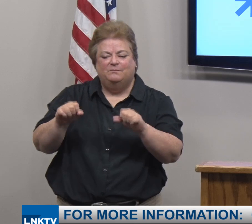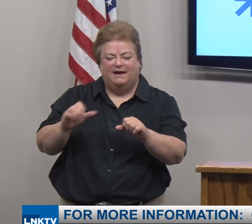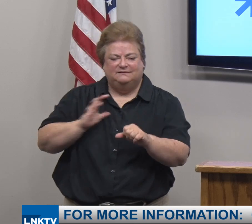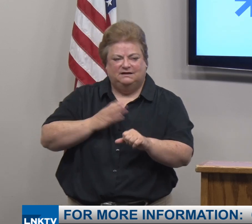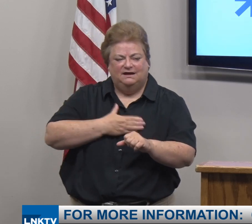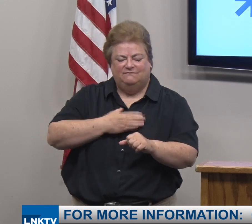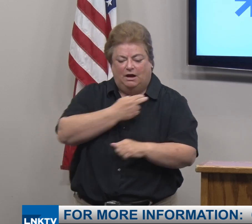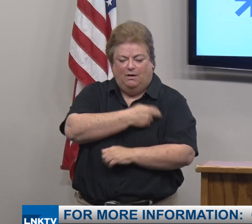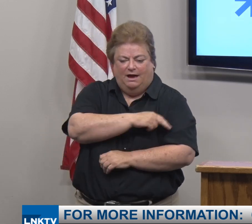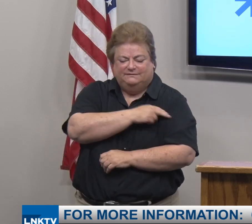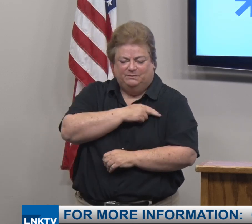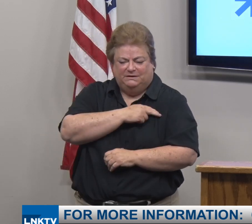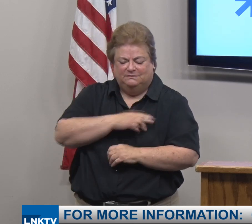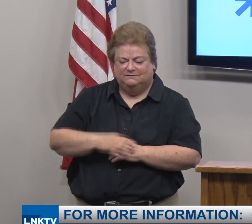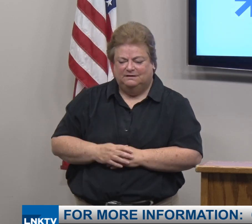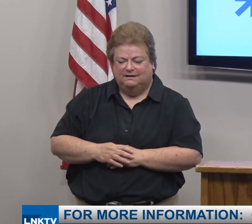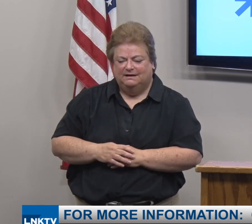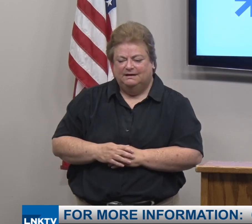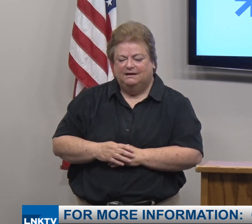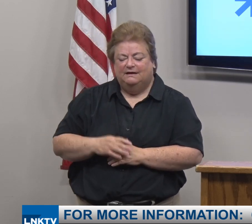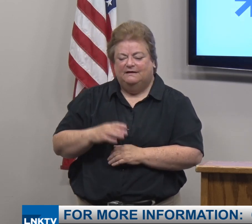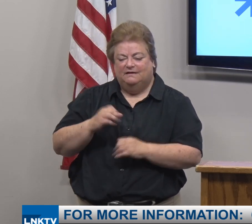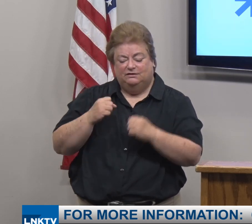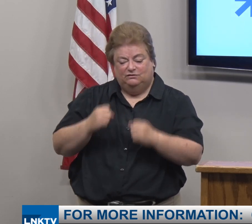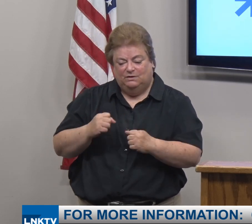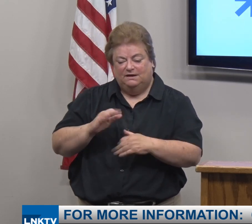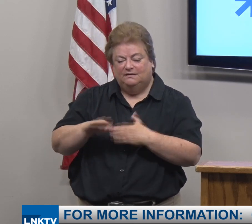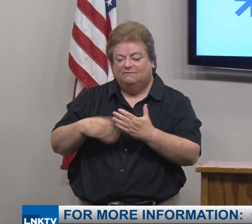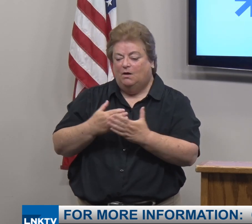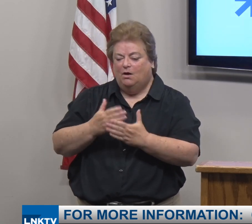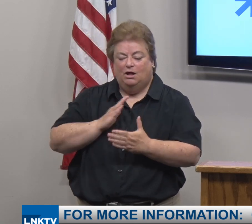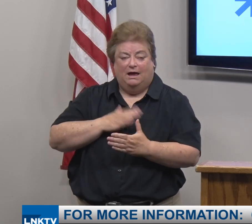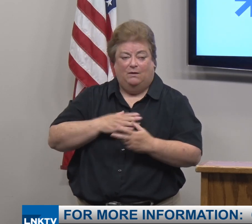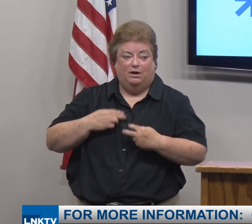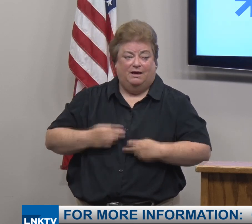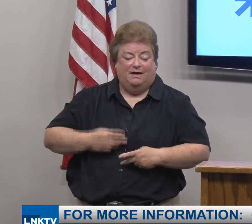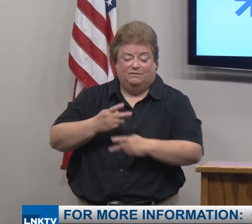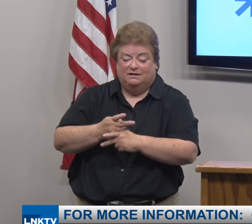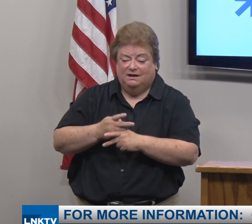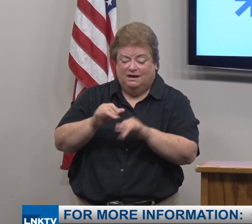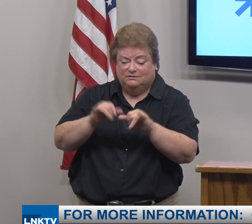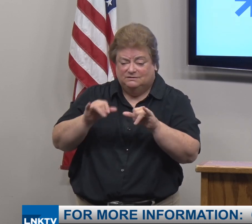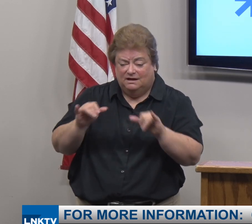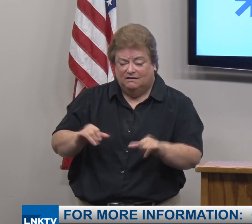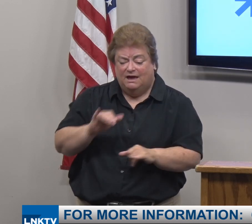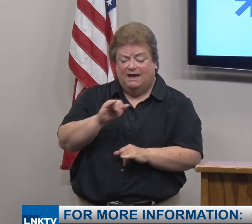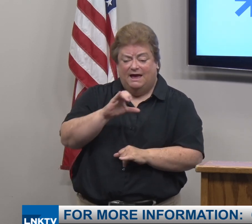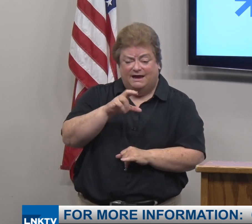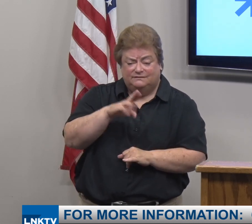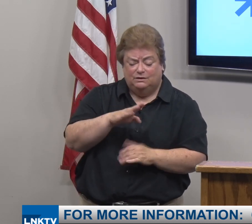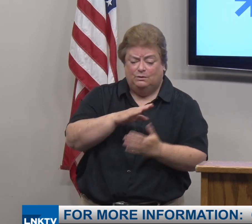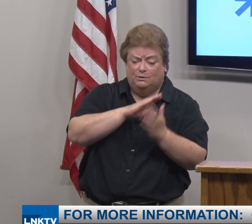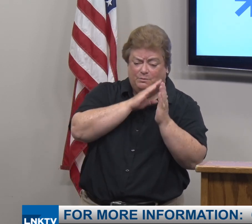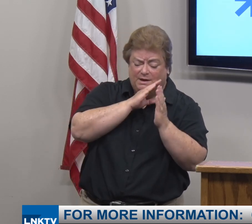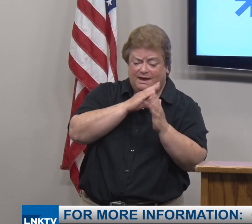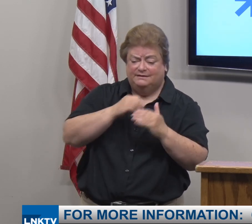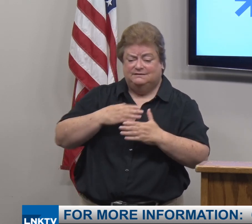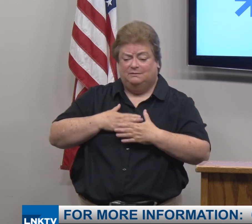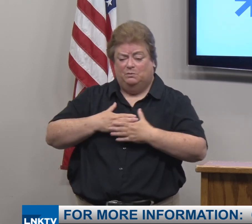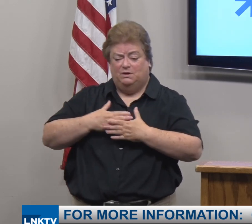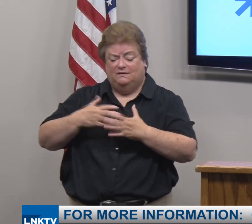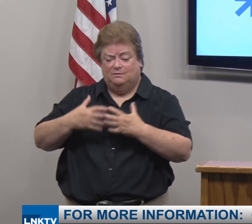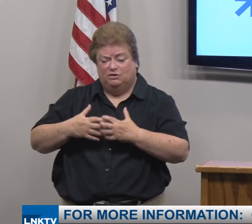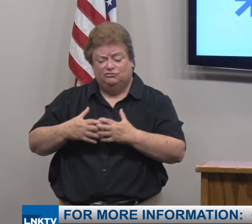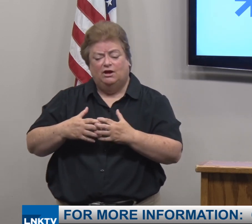of our hospitals and the strength of our entire healthcare system. The use of ICU beds and ventilators has been fairly